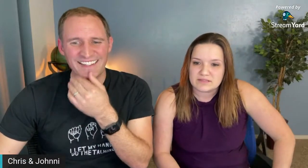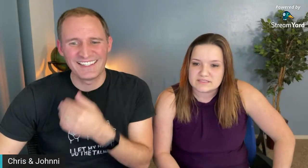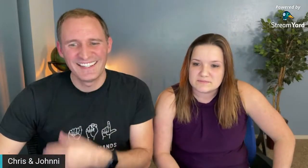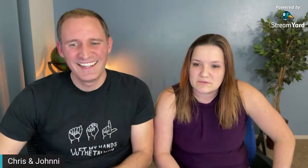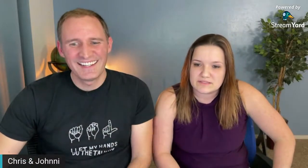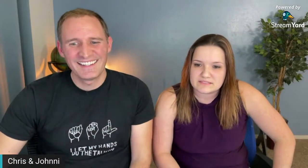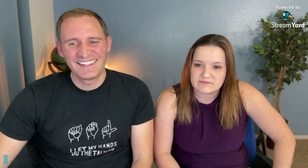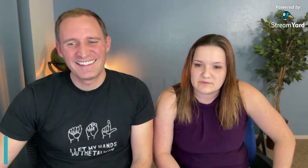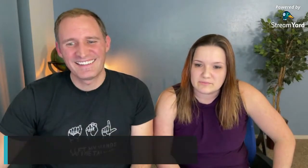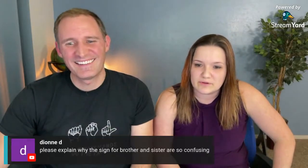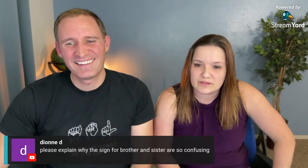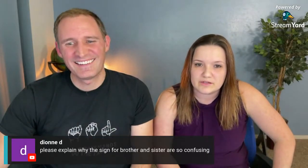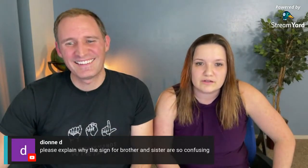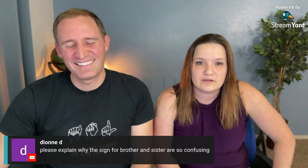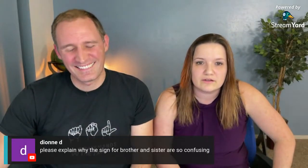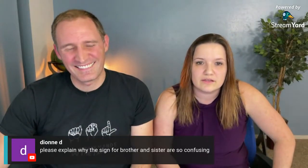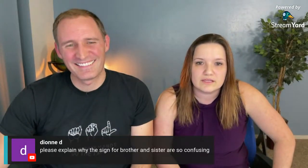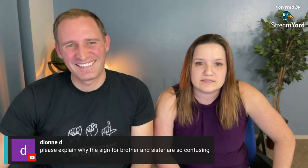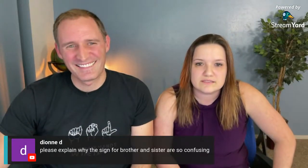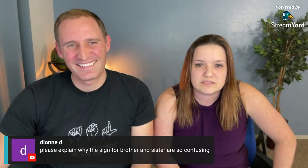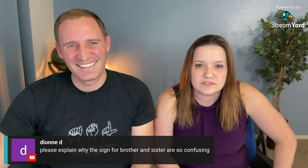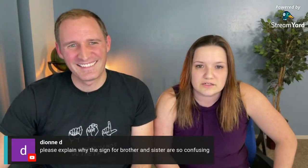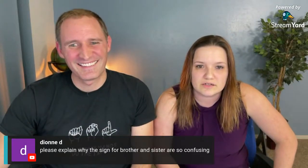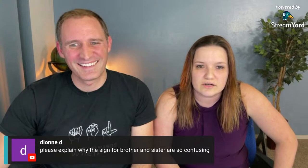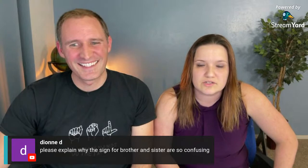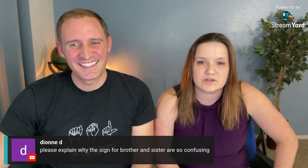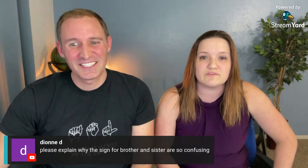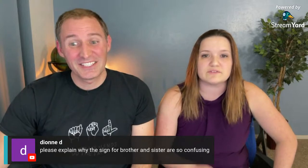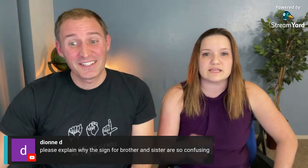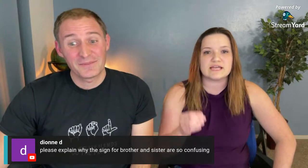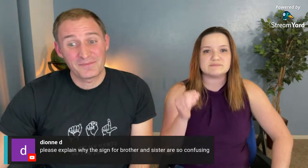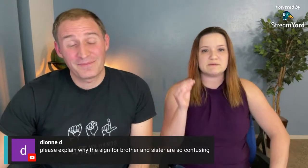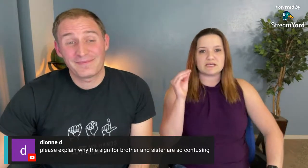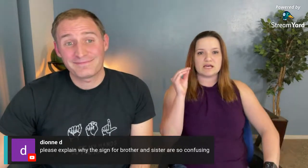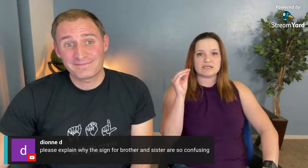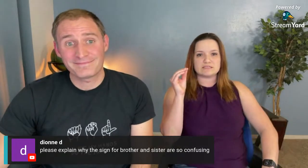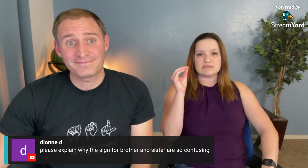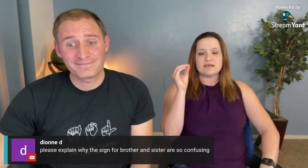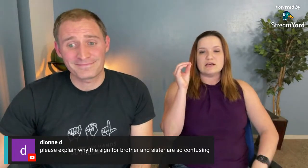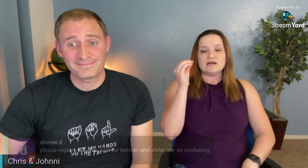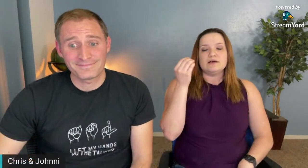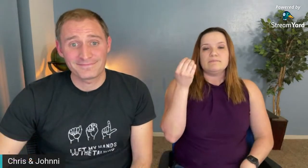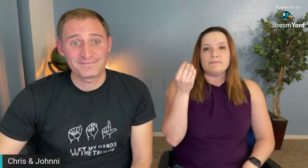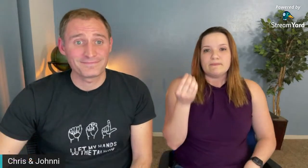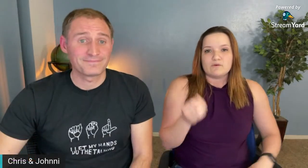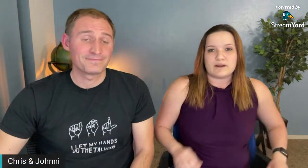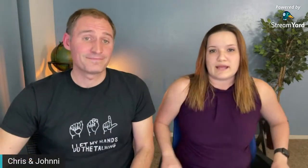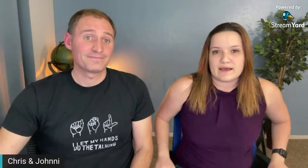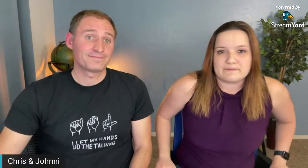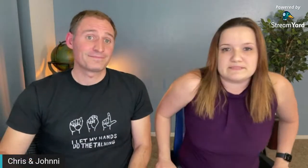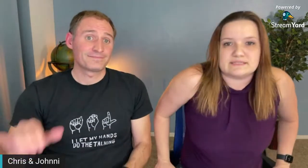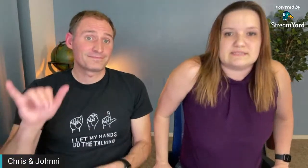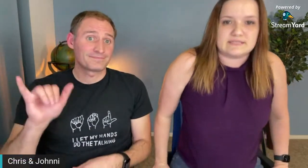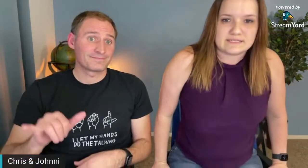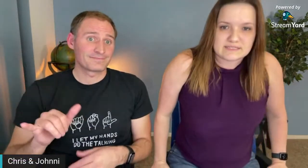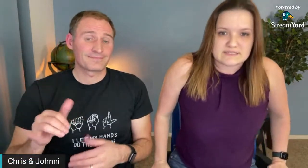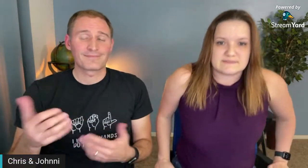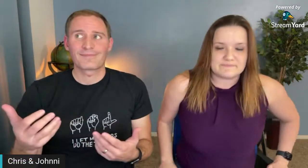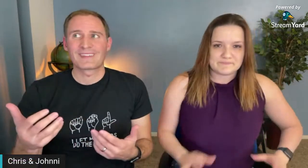Please explain why the sign for brother and sister are so confusing. It's because what happens is it's